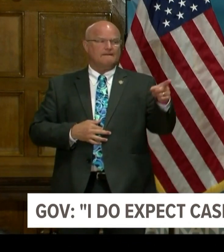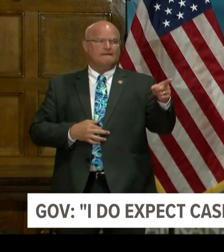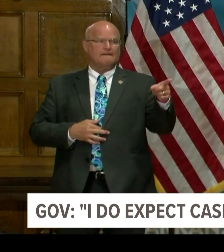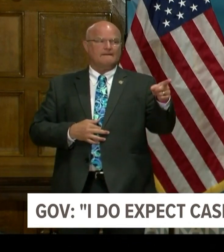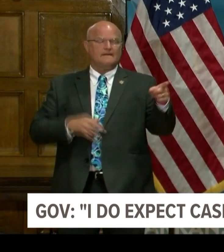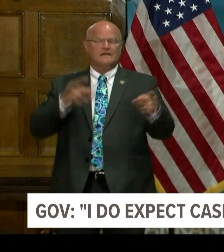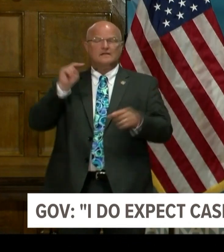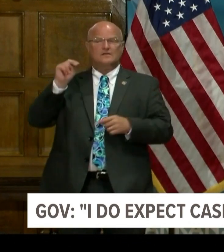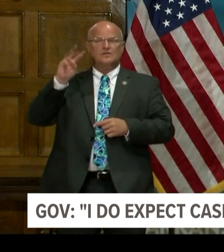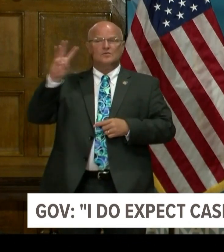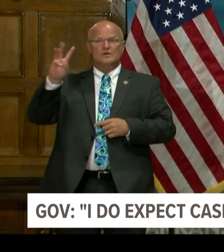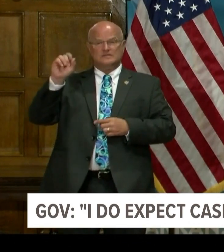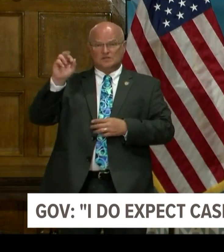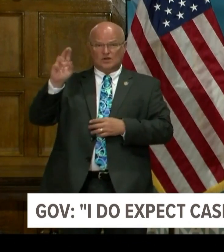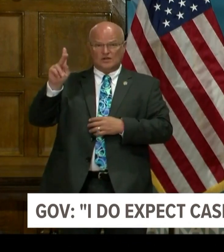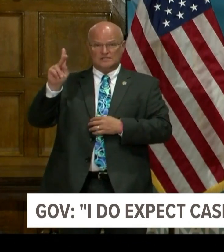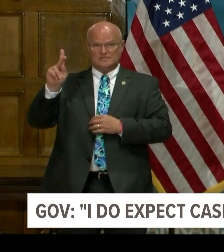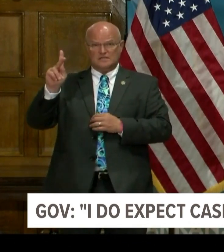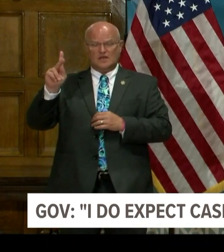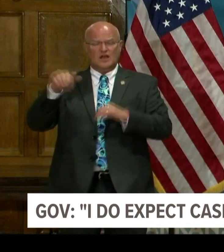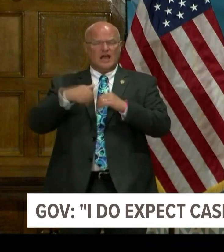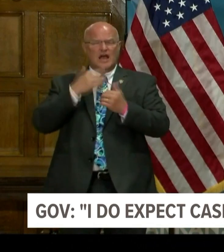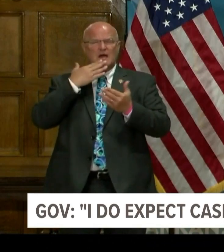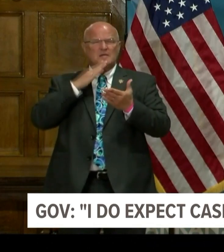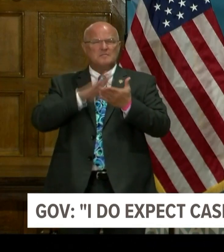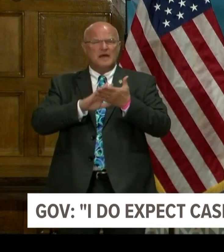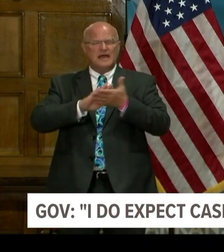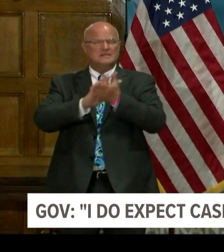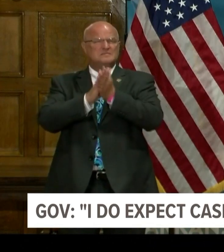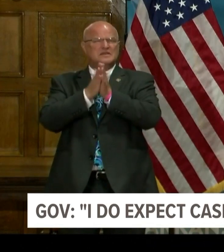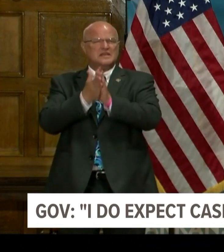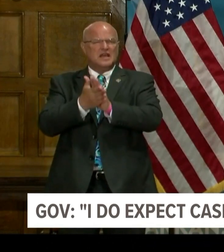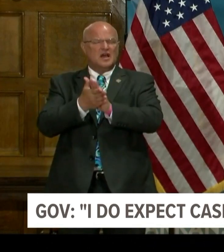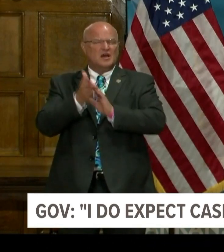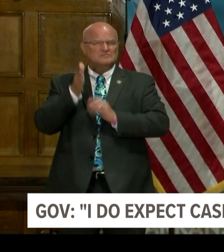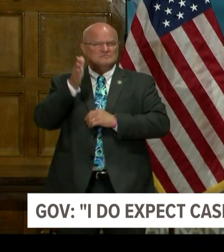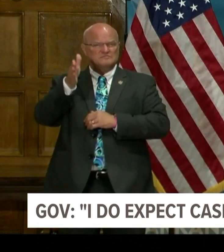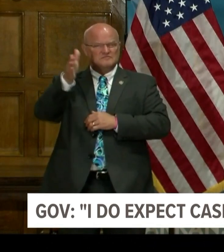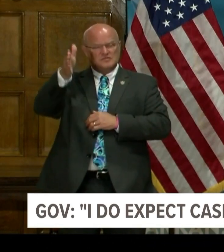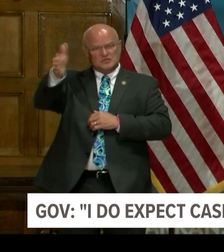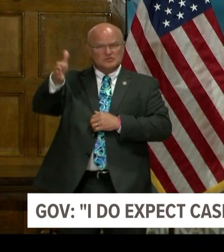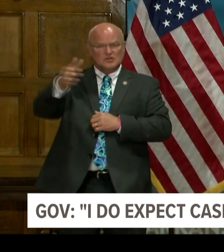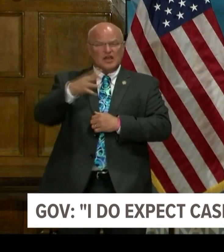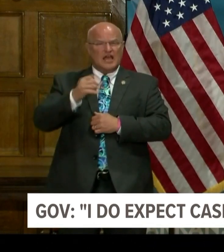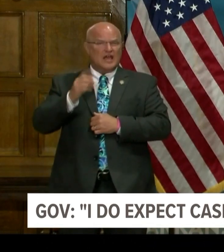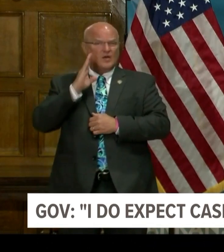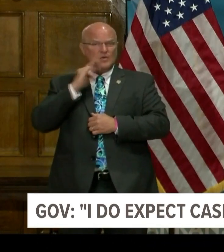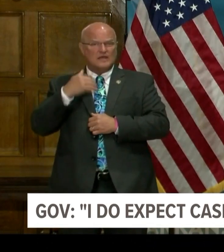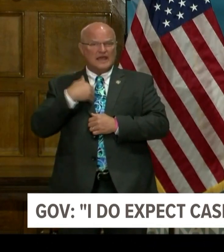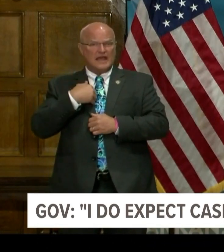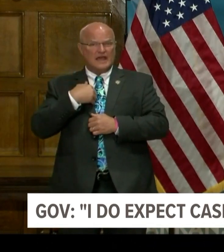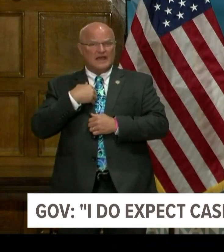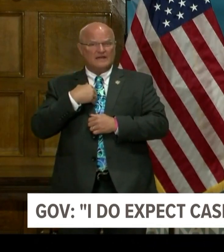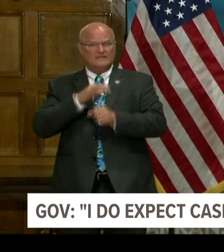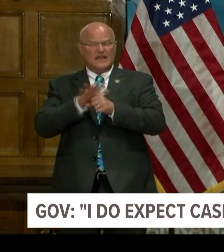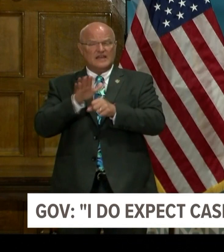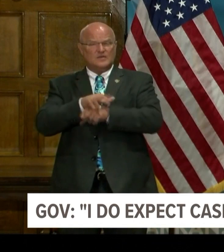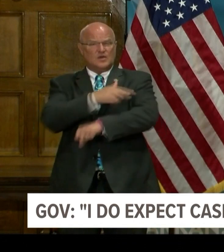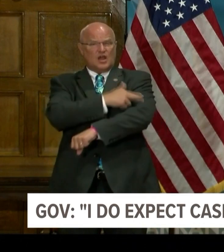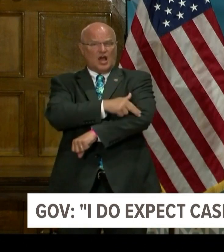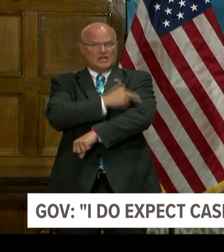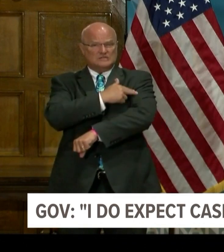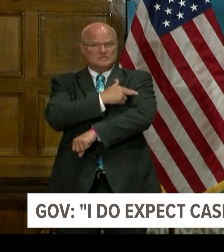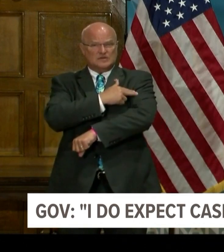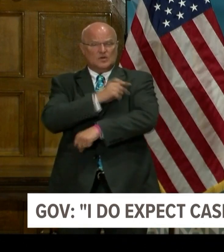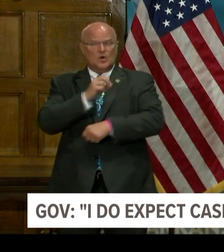In Northwest Arkansas, how bad do you see this getting in the future, and will they have adequate hospital space, or